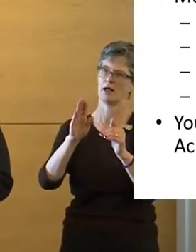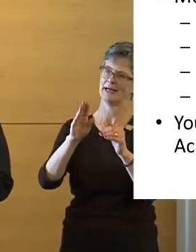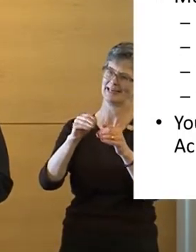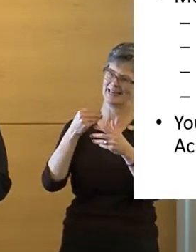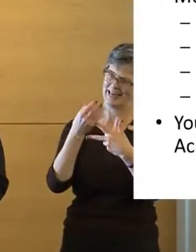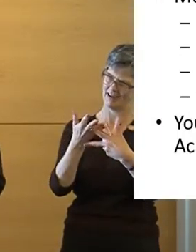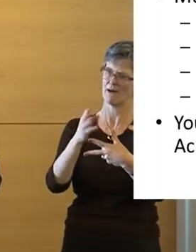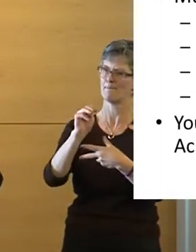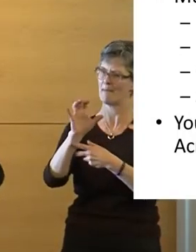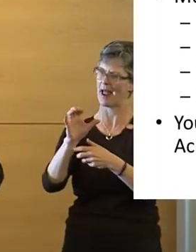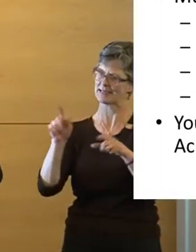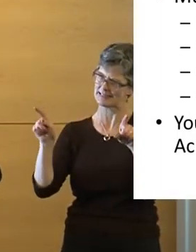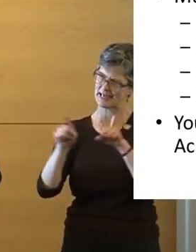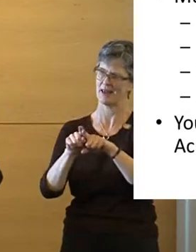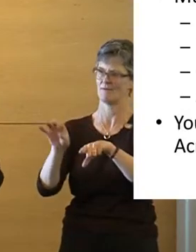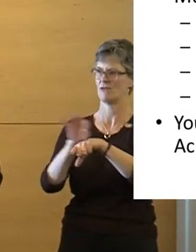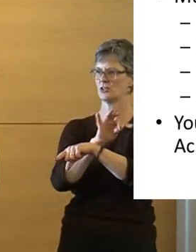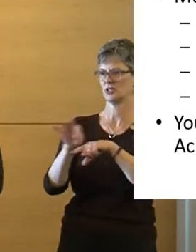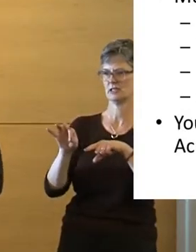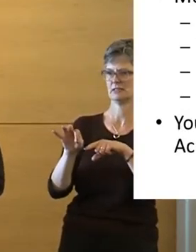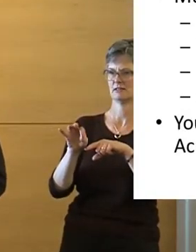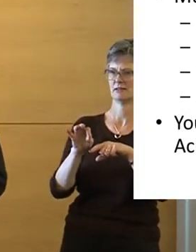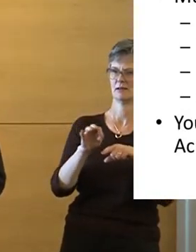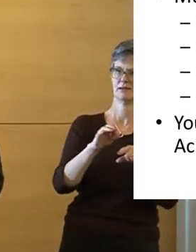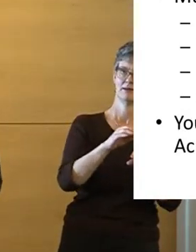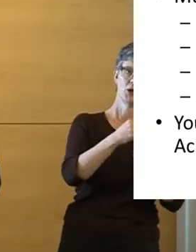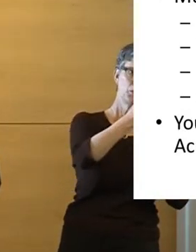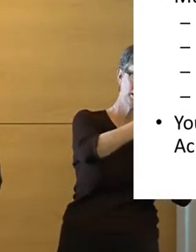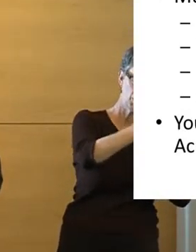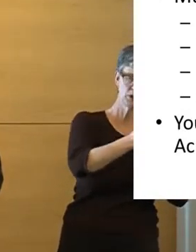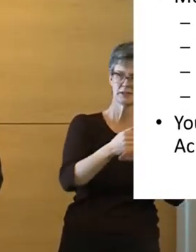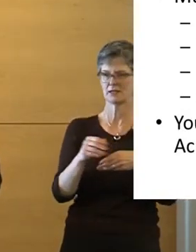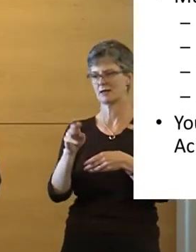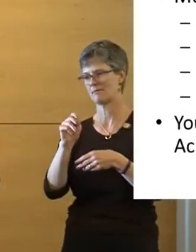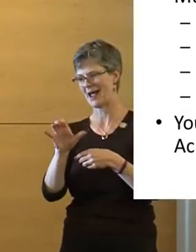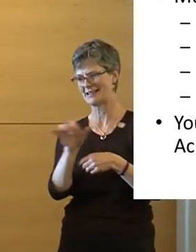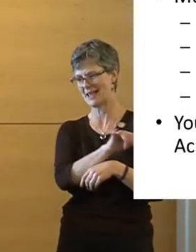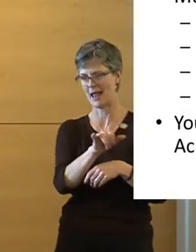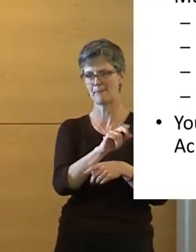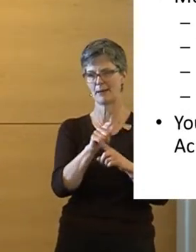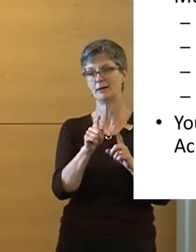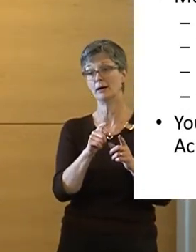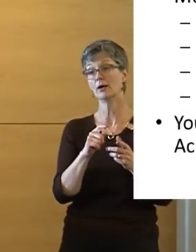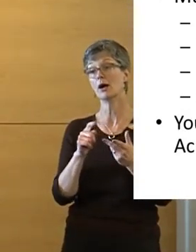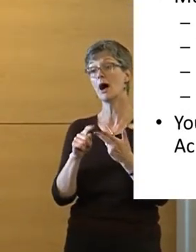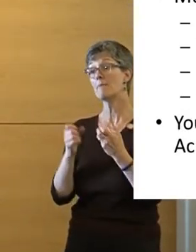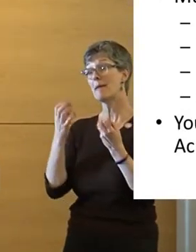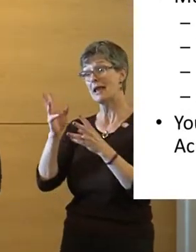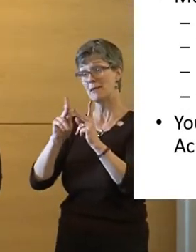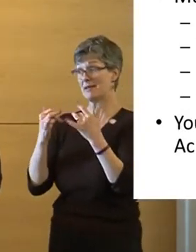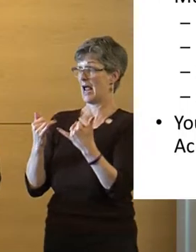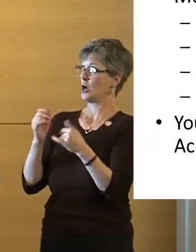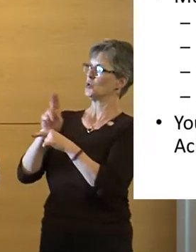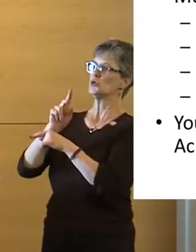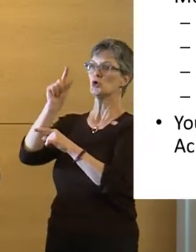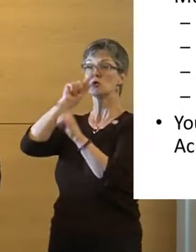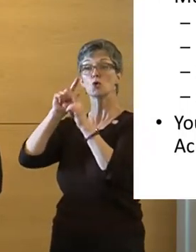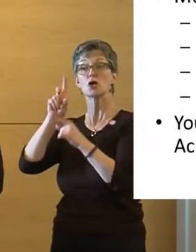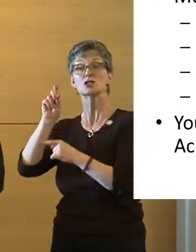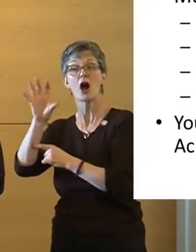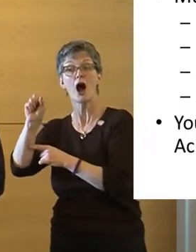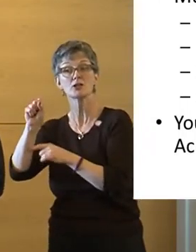other workarounds too. And so if you really wanted to know what those are, then just ask me afterwards. But so Microsoft, we're hoping